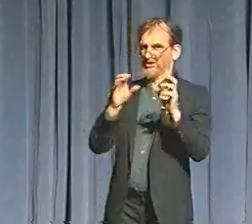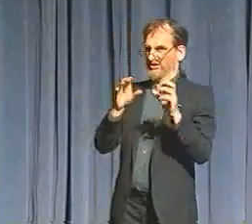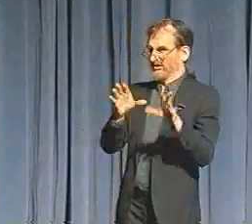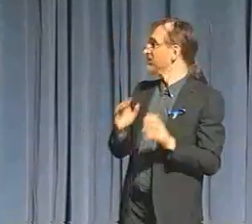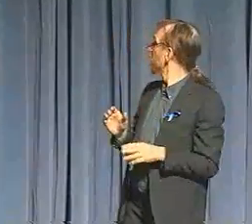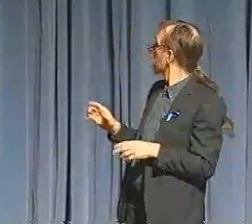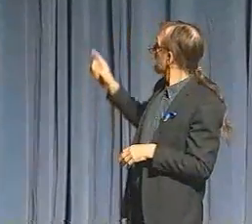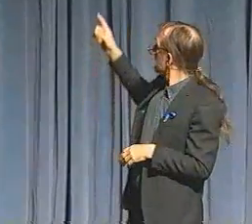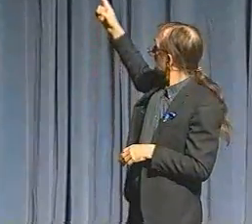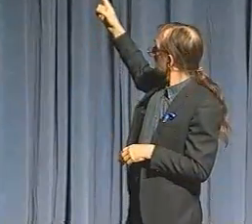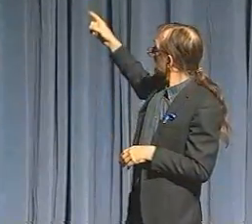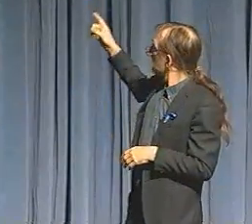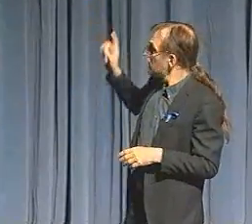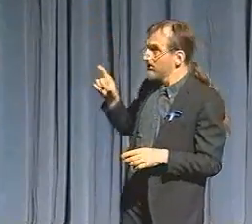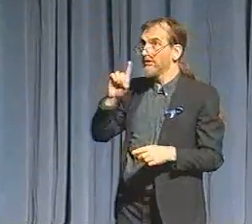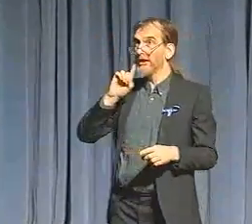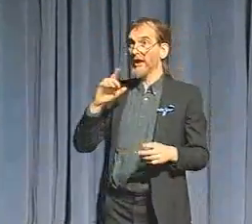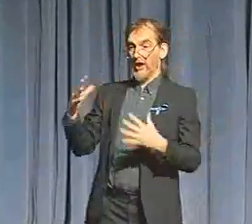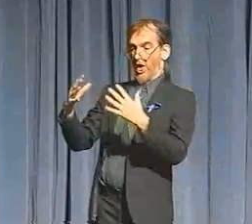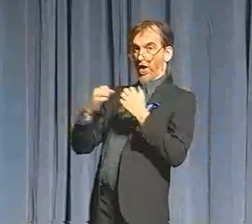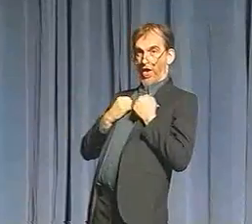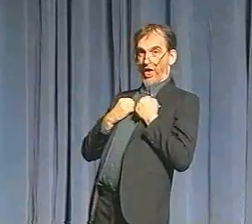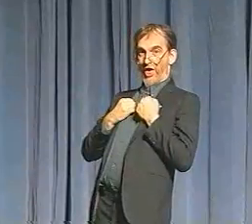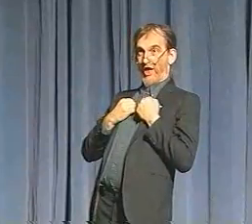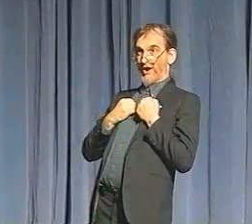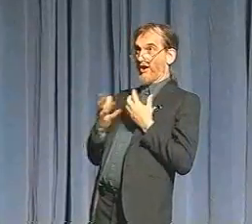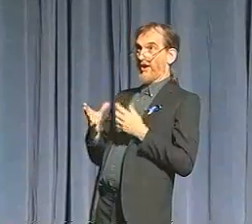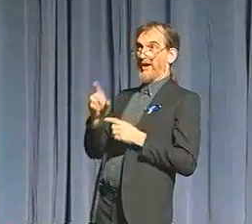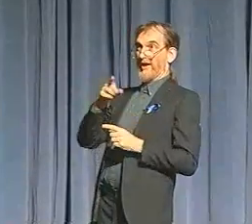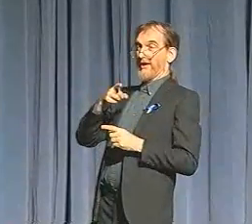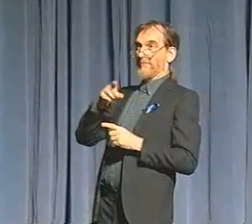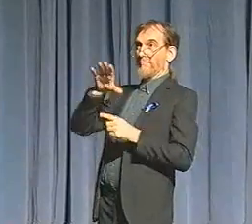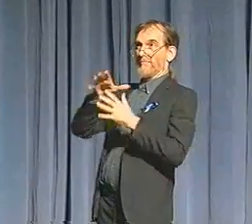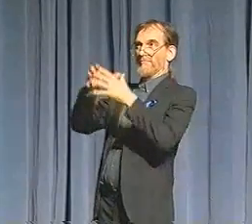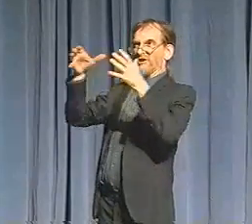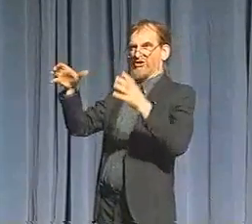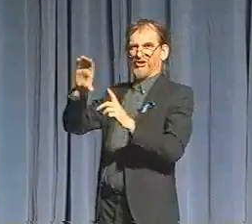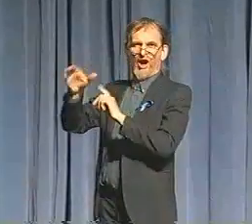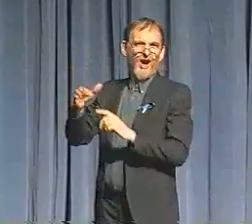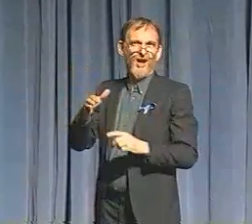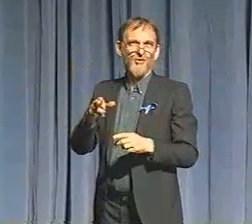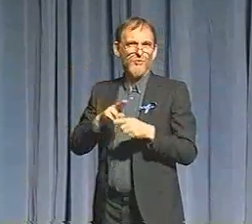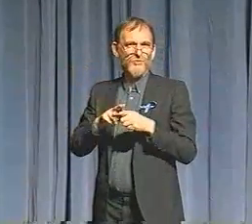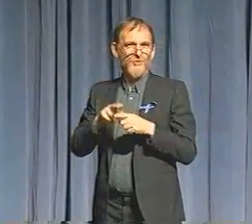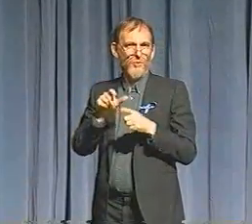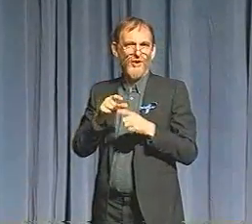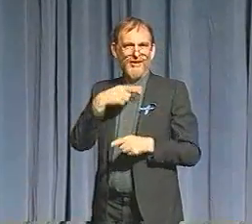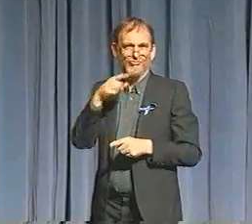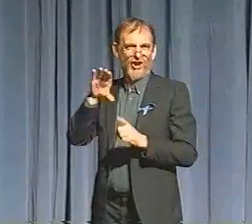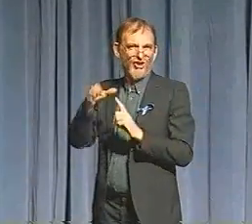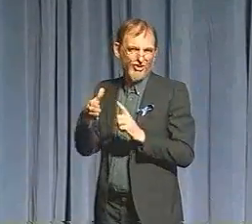I know that I have to rush and get this out to you more quickly, but colonization by the majority